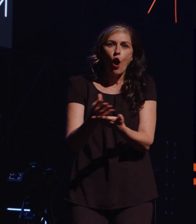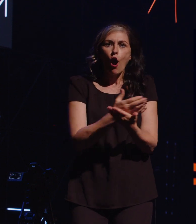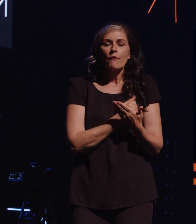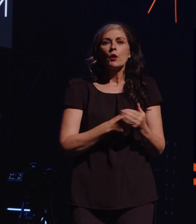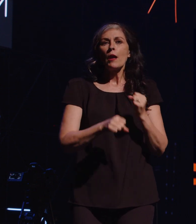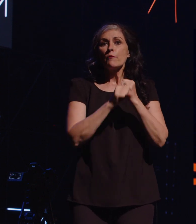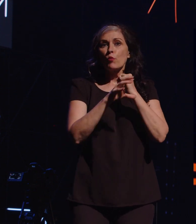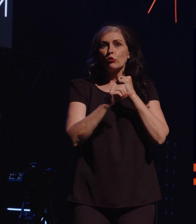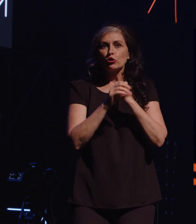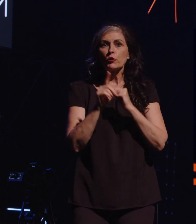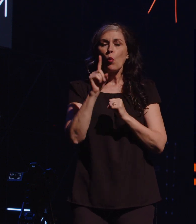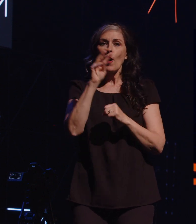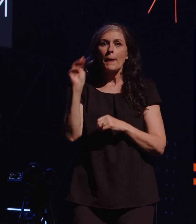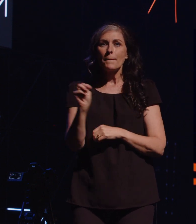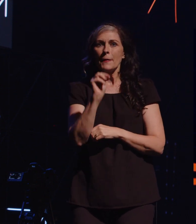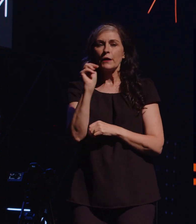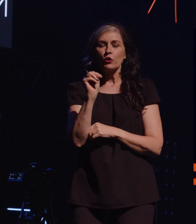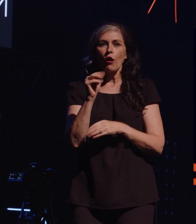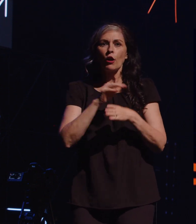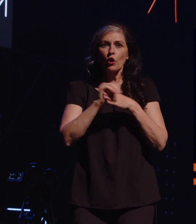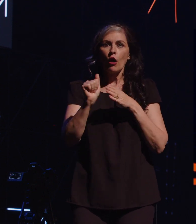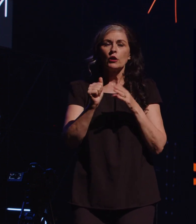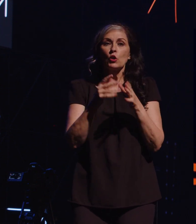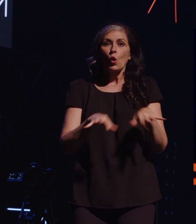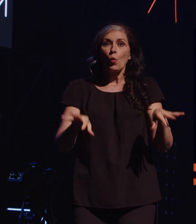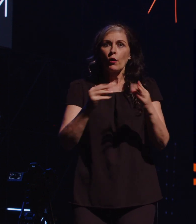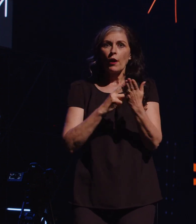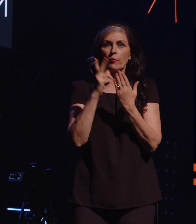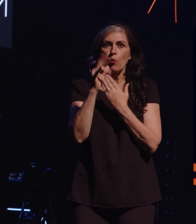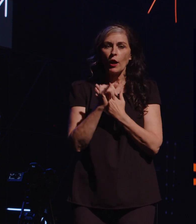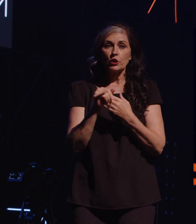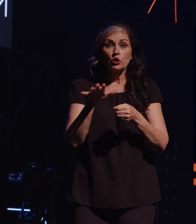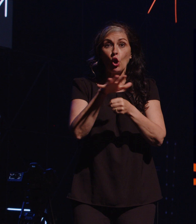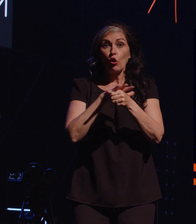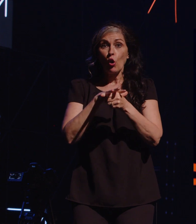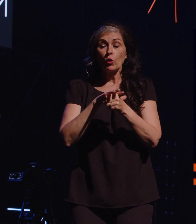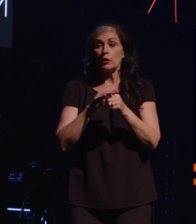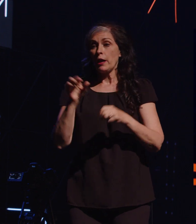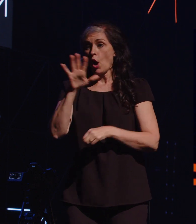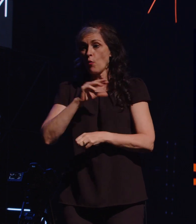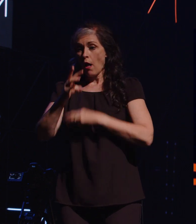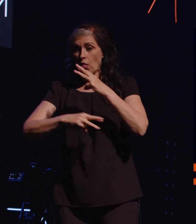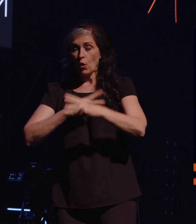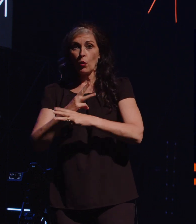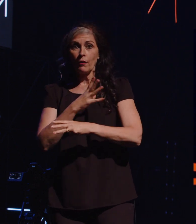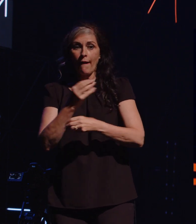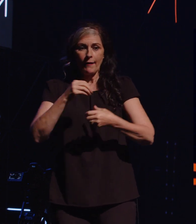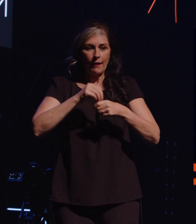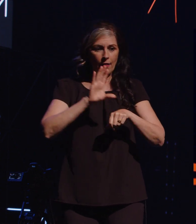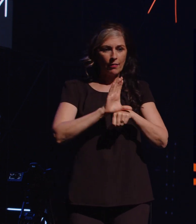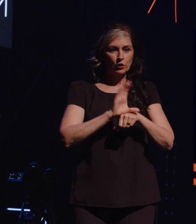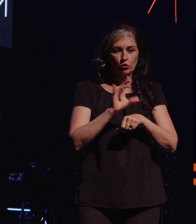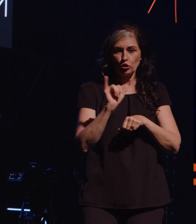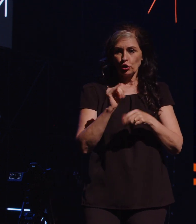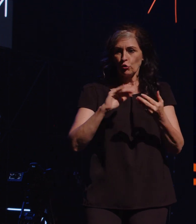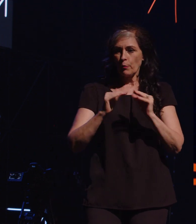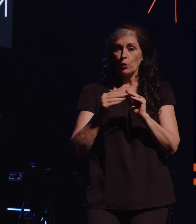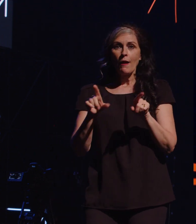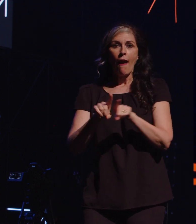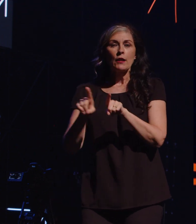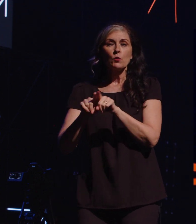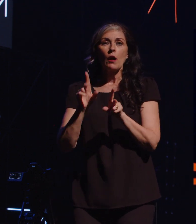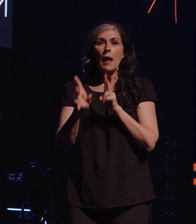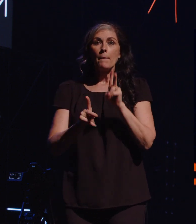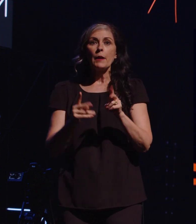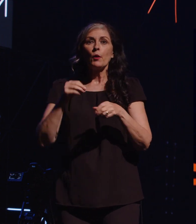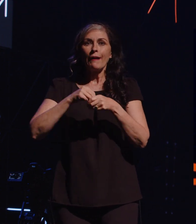brochures where we do $1 million worth of projects locally, globally, and in our church community as well. And then people